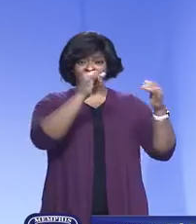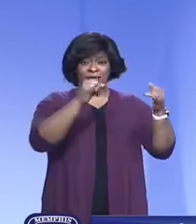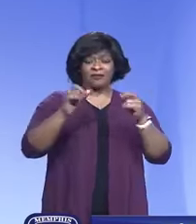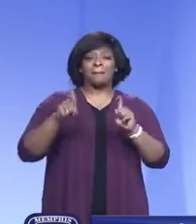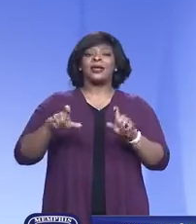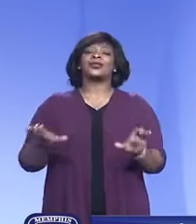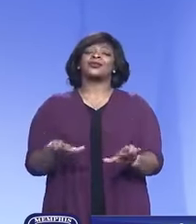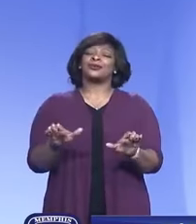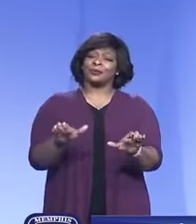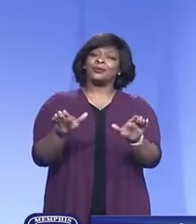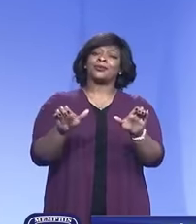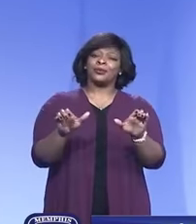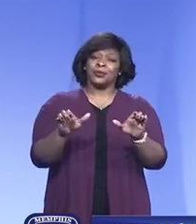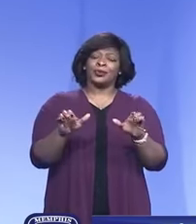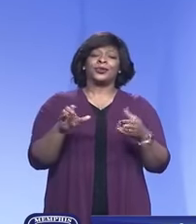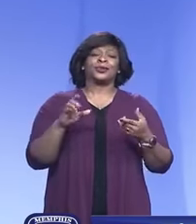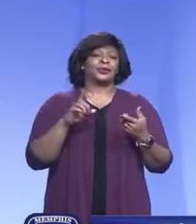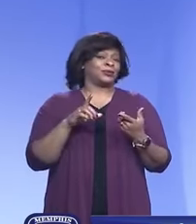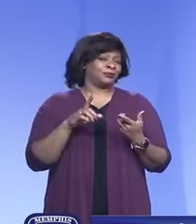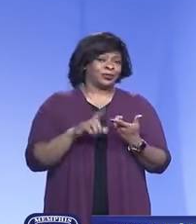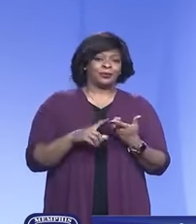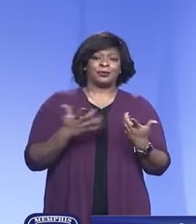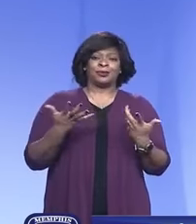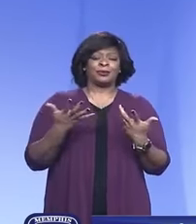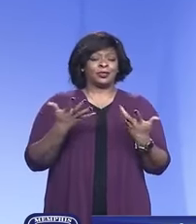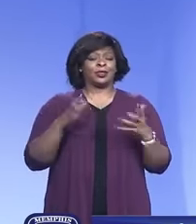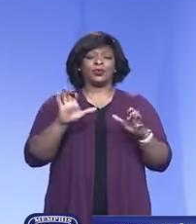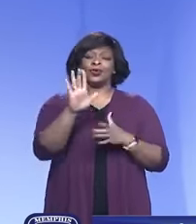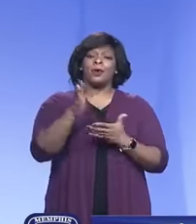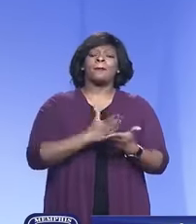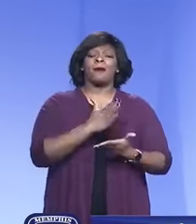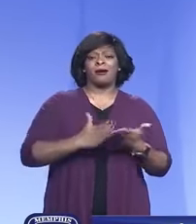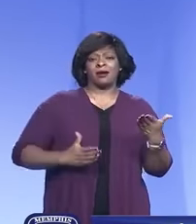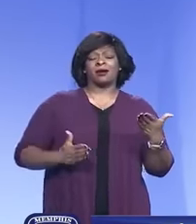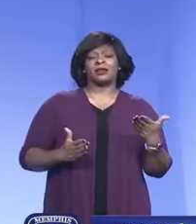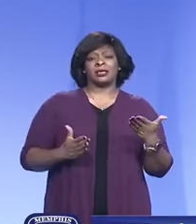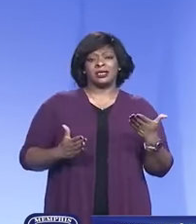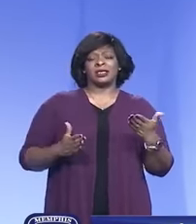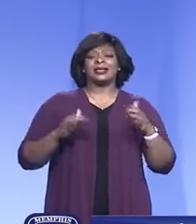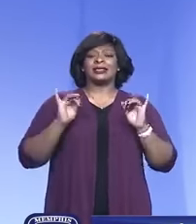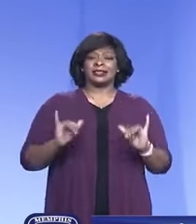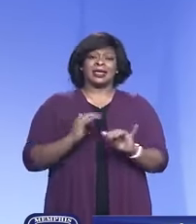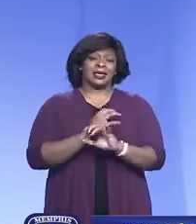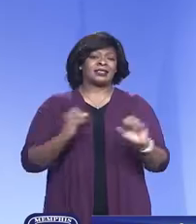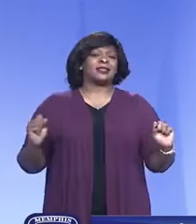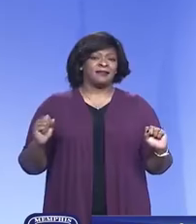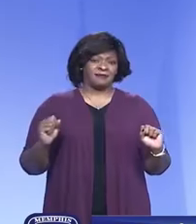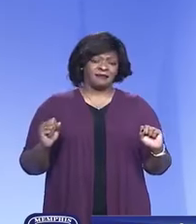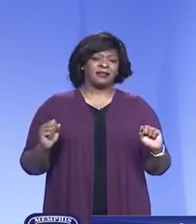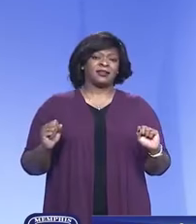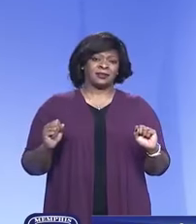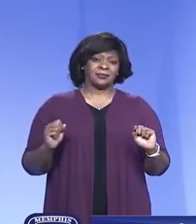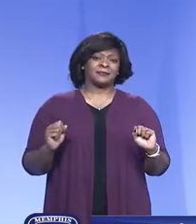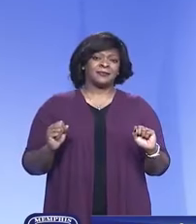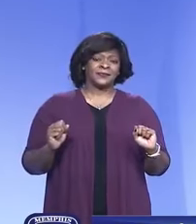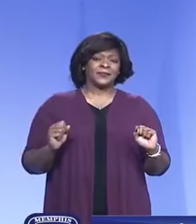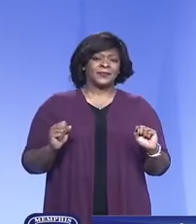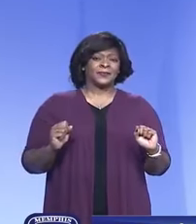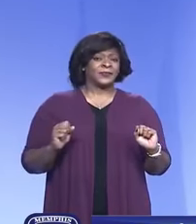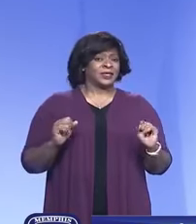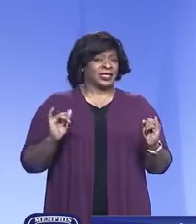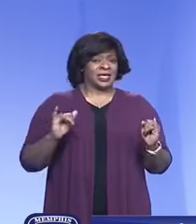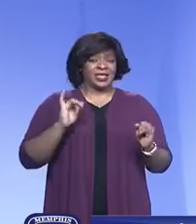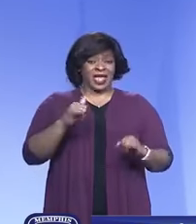must do in order to play your part in staying safe. So as